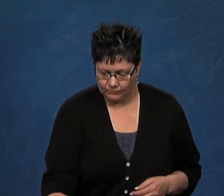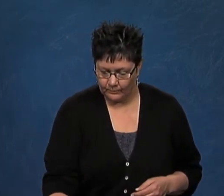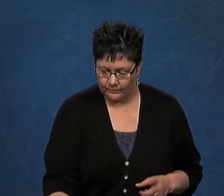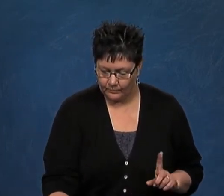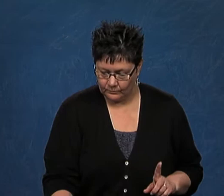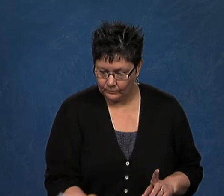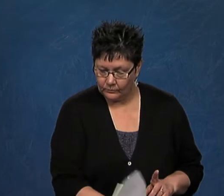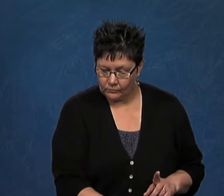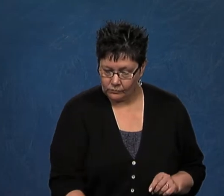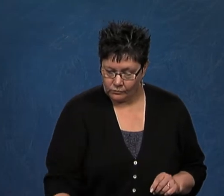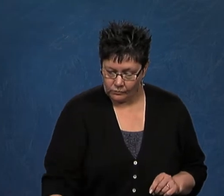for the courts.